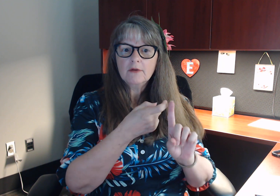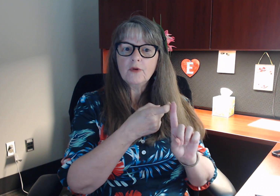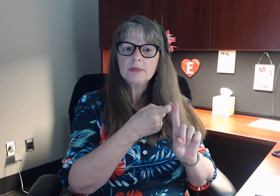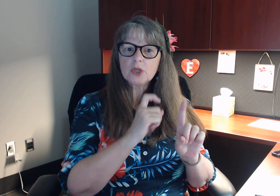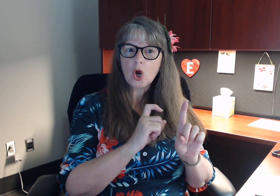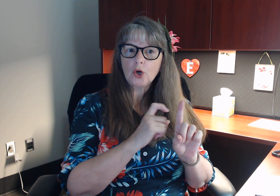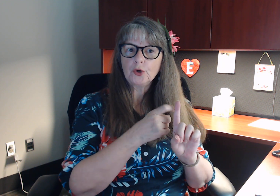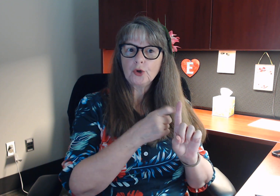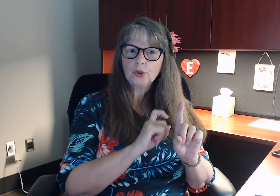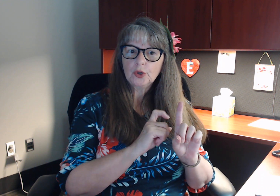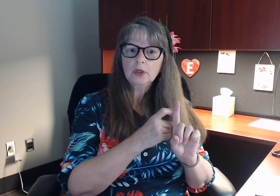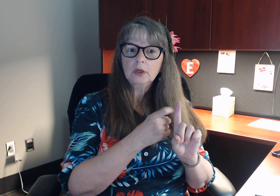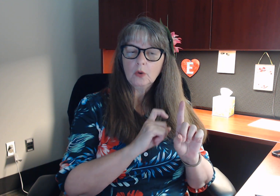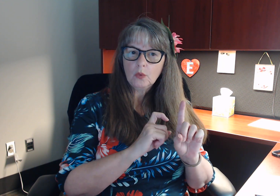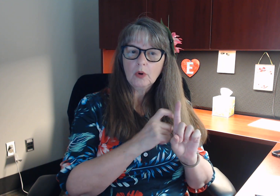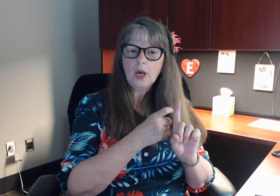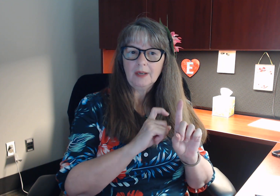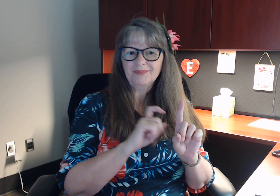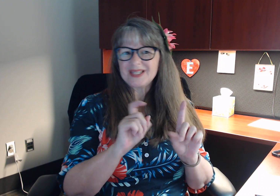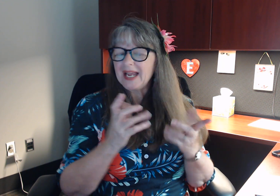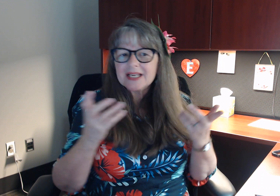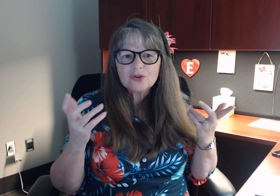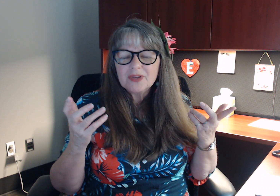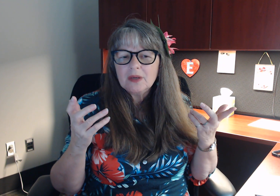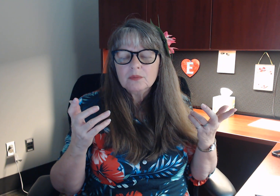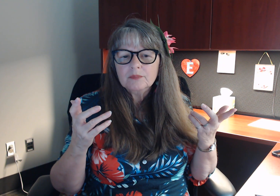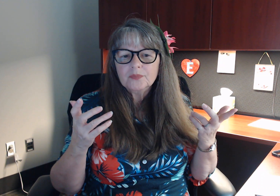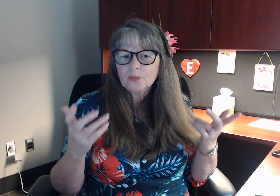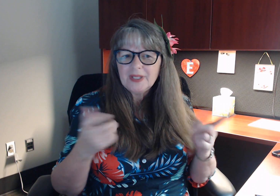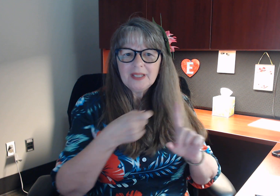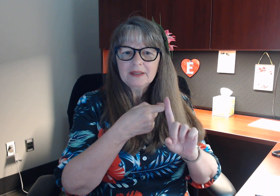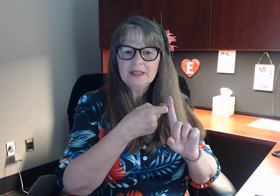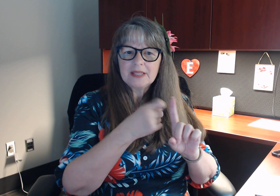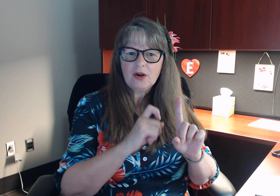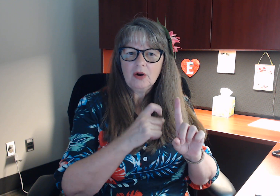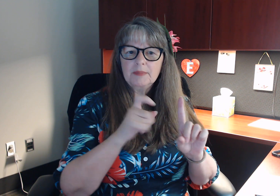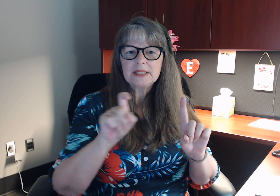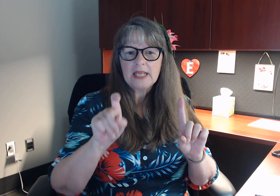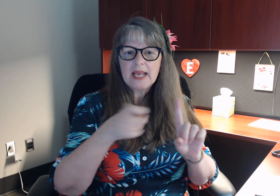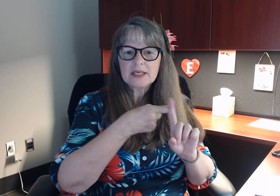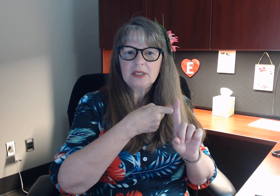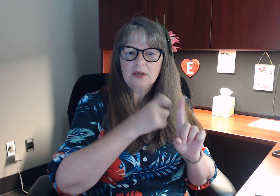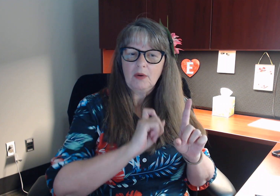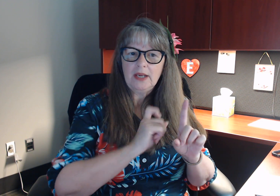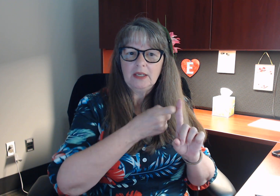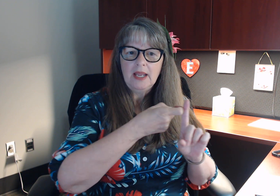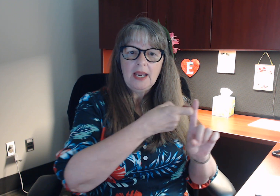is a harder sign, because you're thinking, really, is that hard? But it's an X, and you go, and it